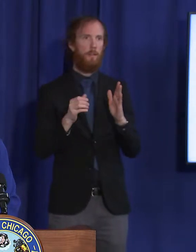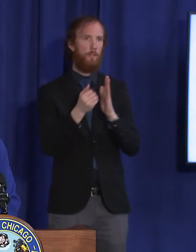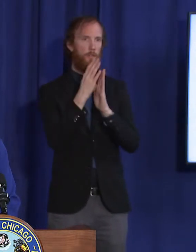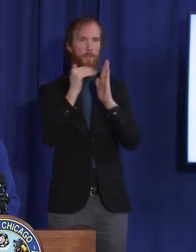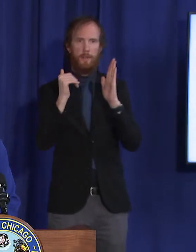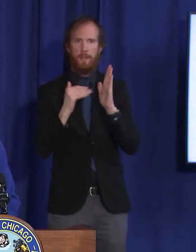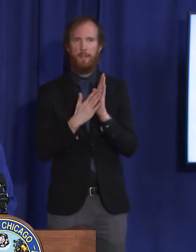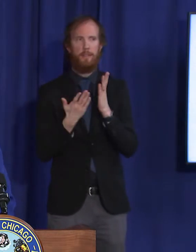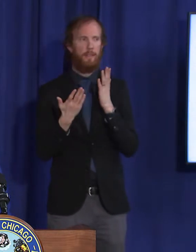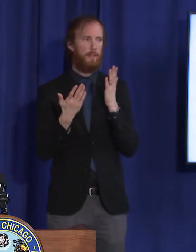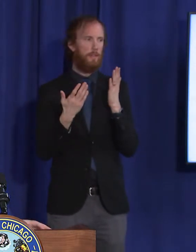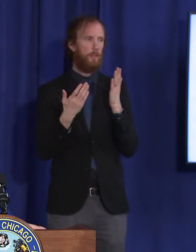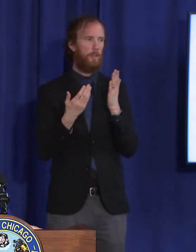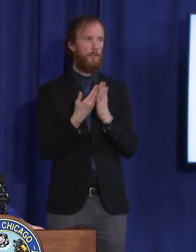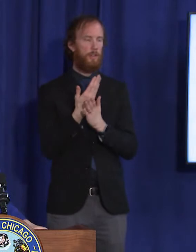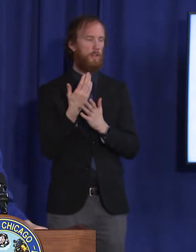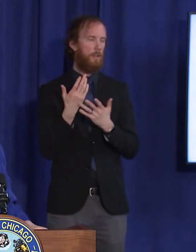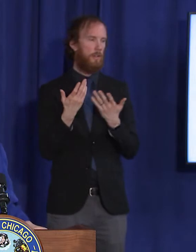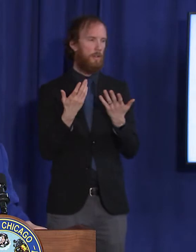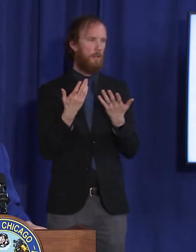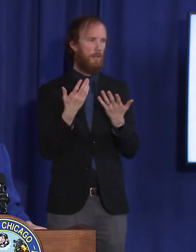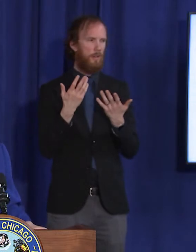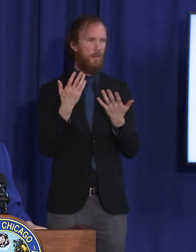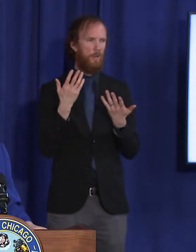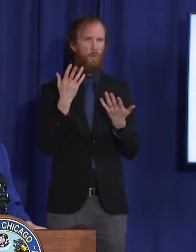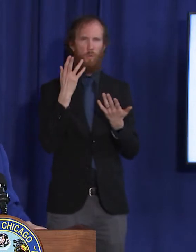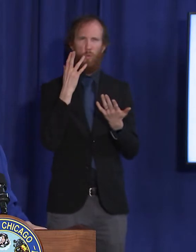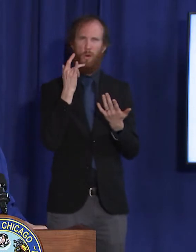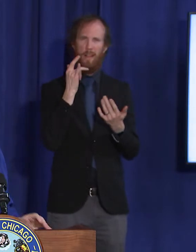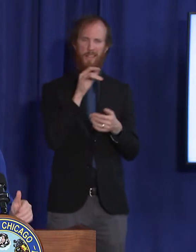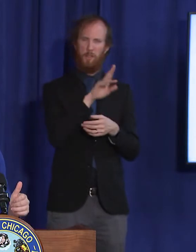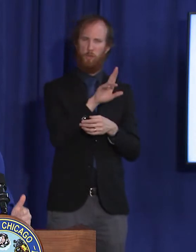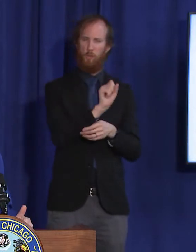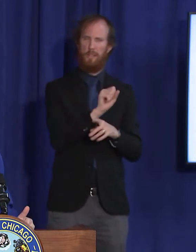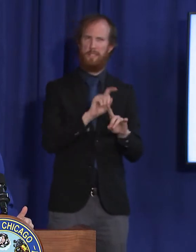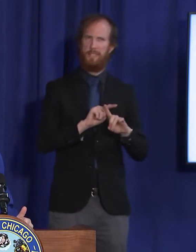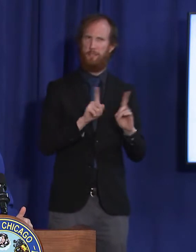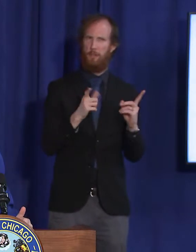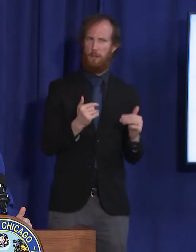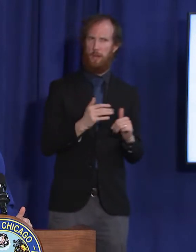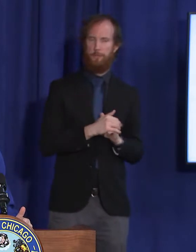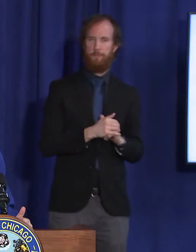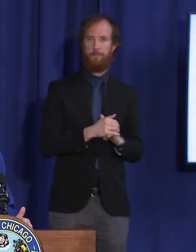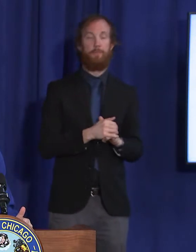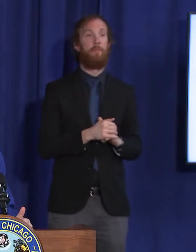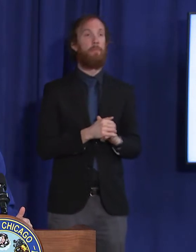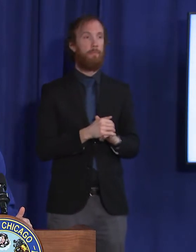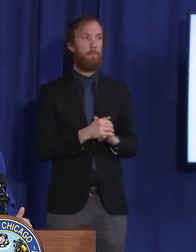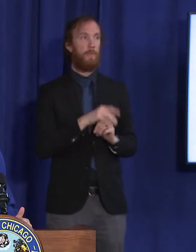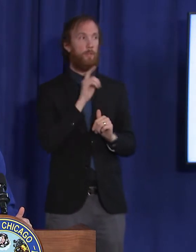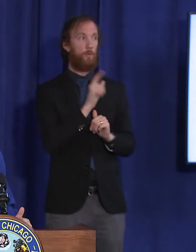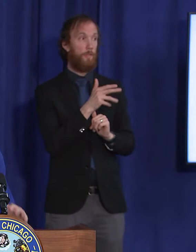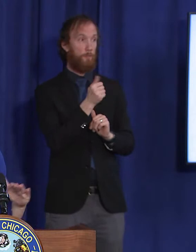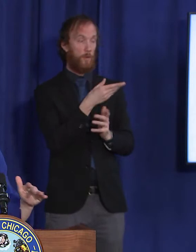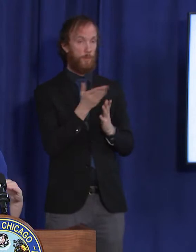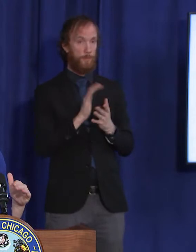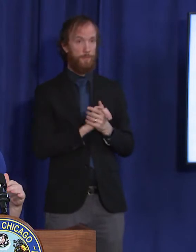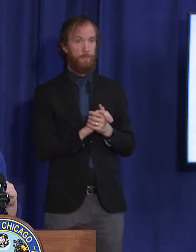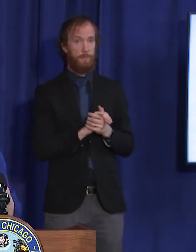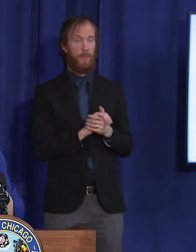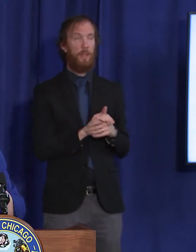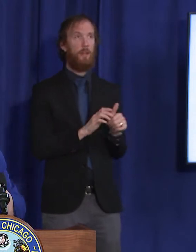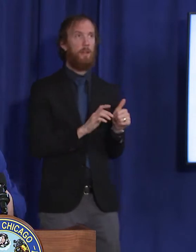United States be different than all these other countries right now? Sure. So a couple of things. One is that when you